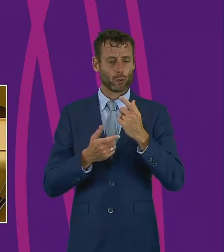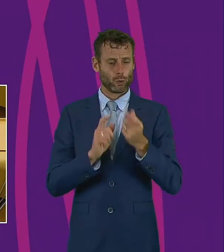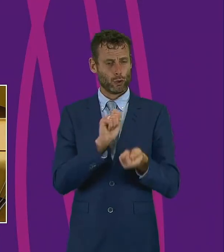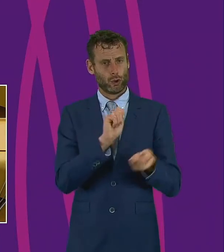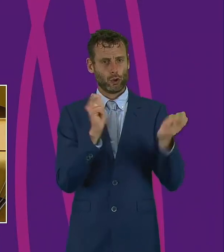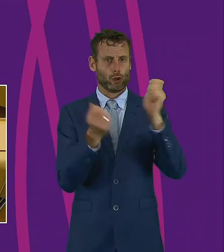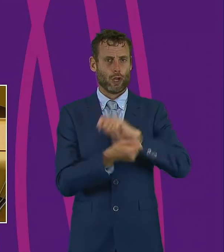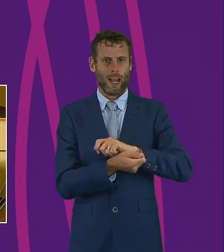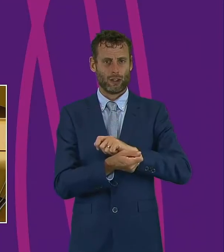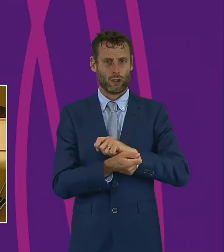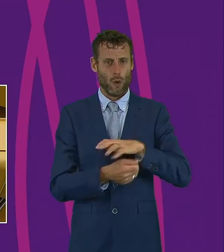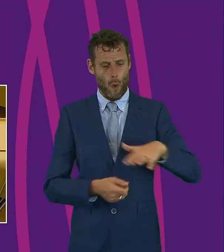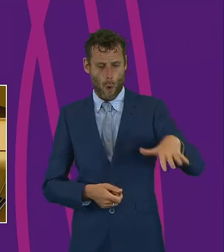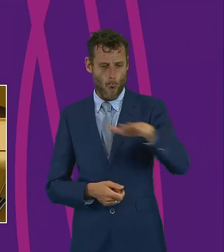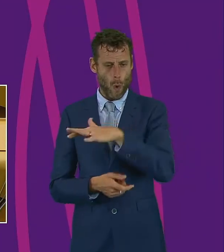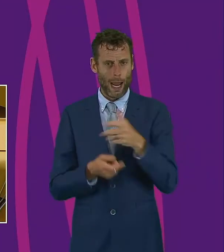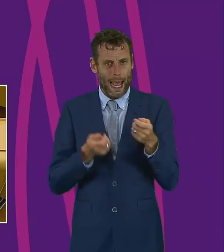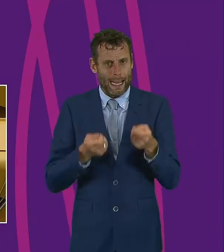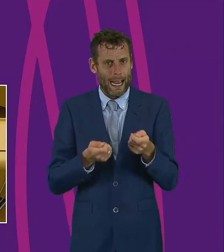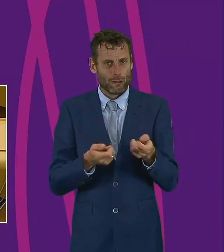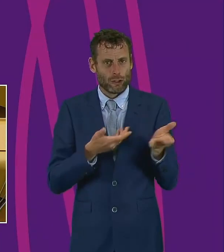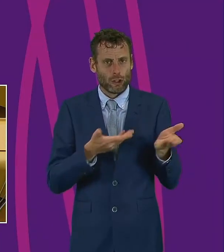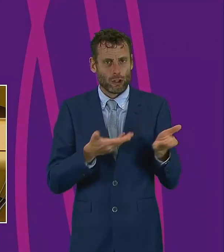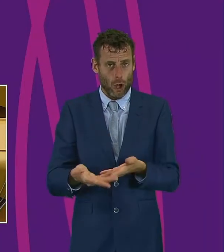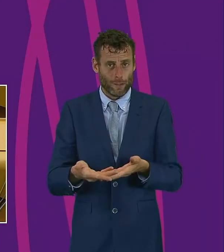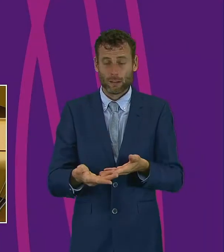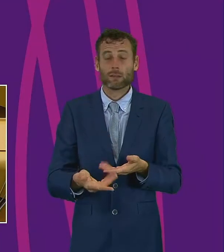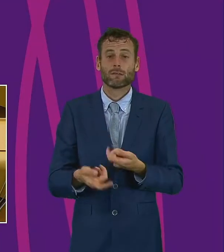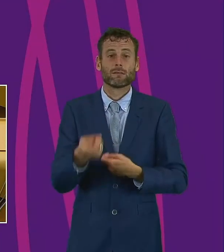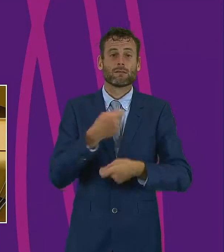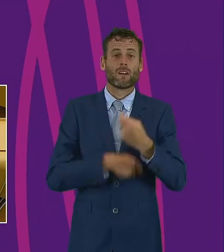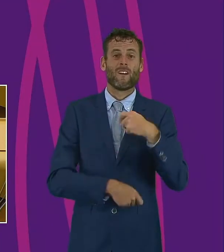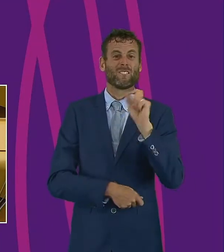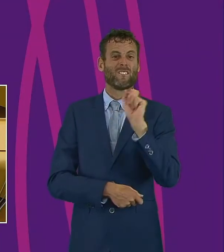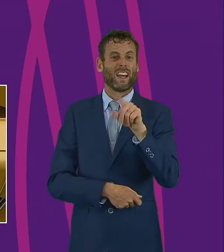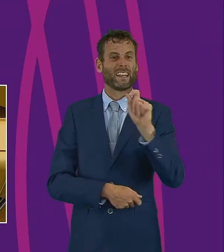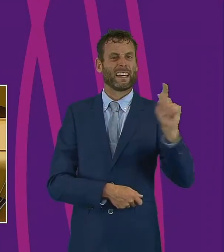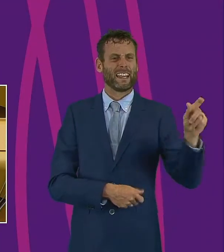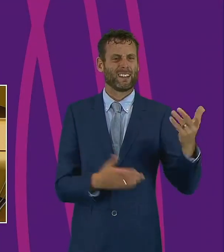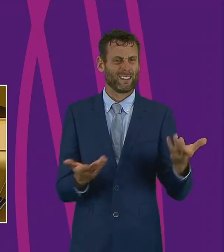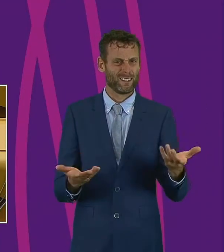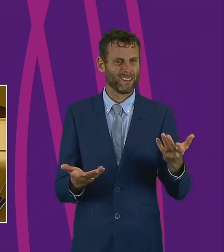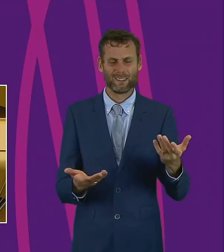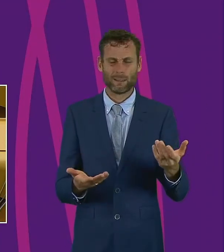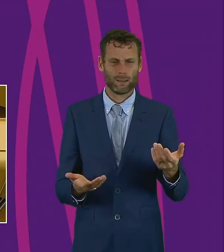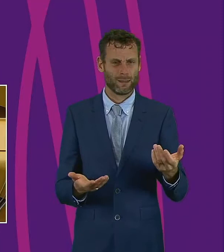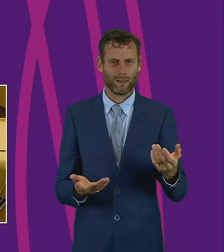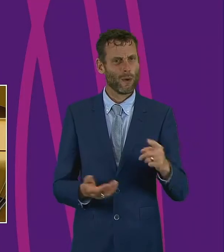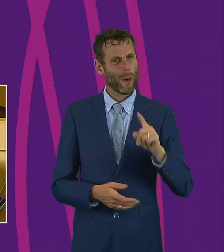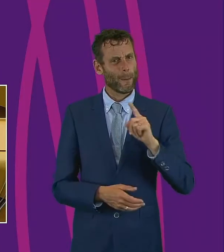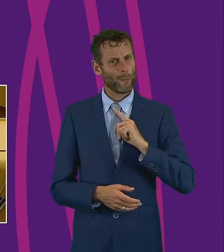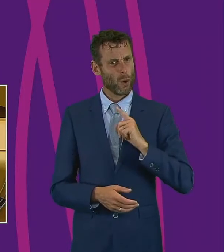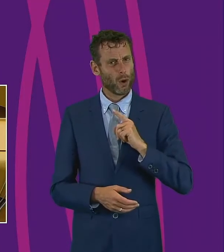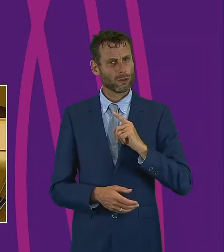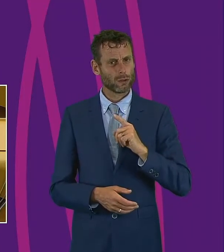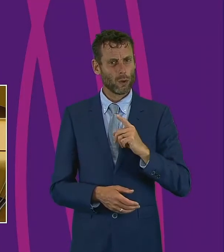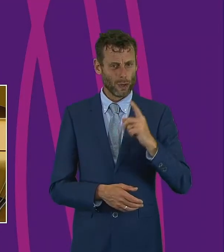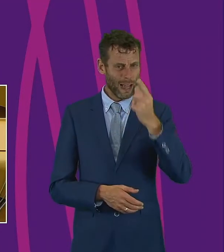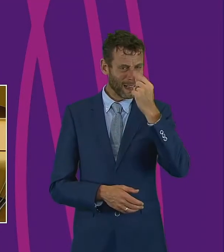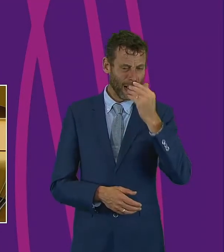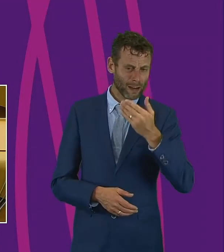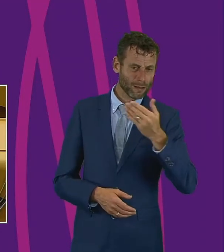an entire catering service with vending machines, because I think everyone would like to think that in the long run we'll go back to some kind